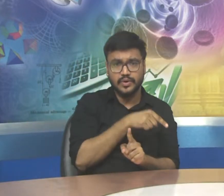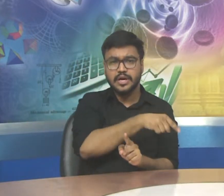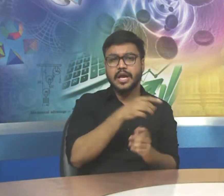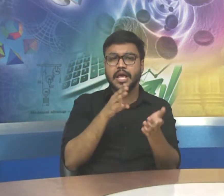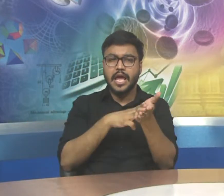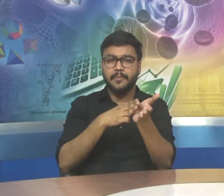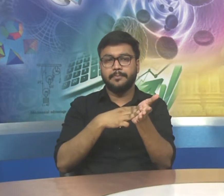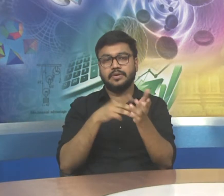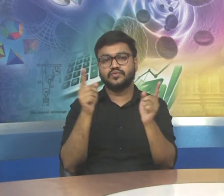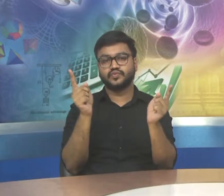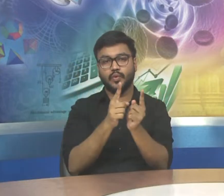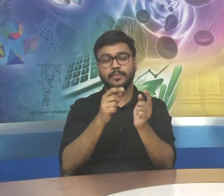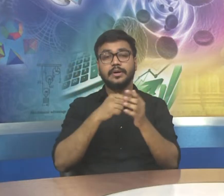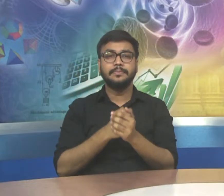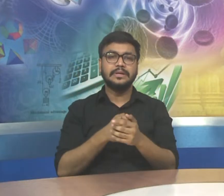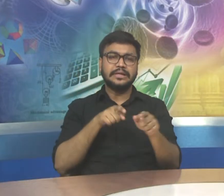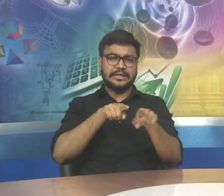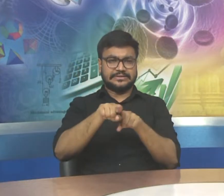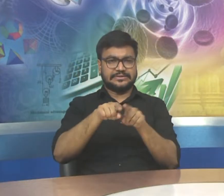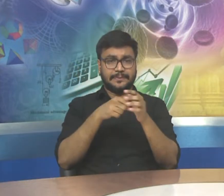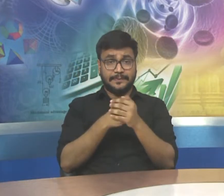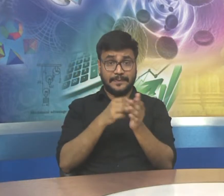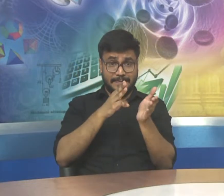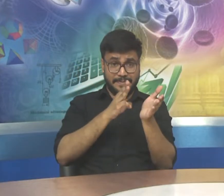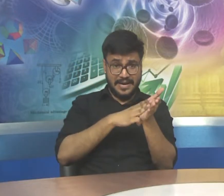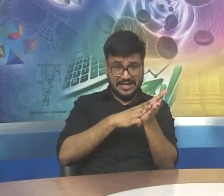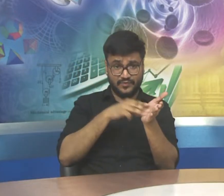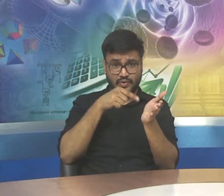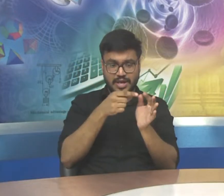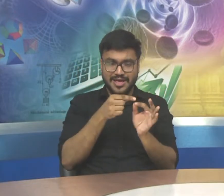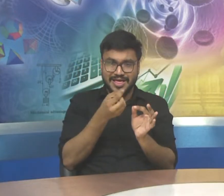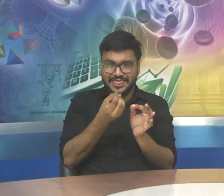Meter is the unit of distance.